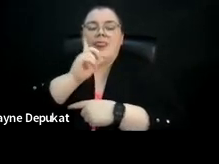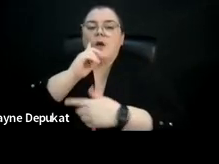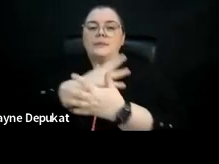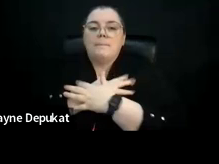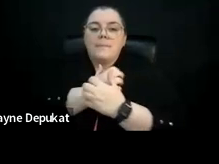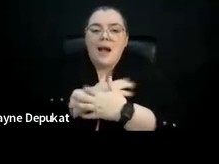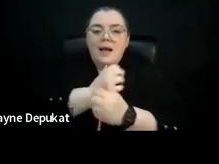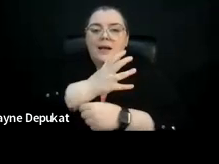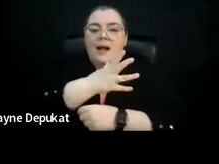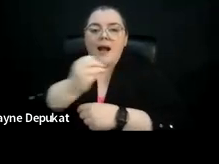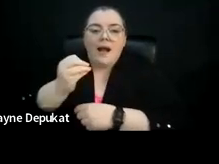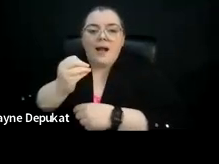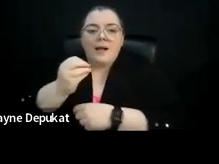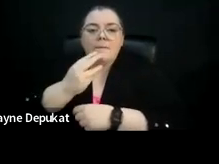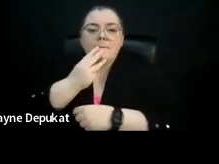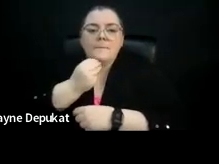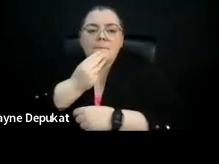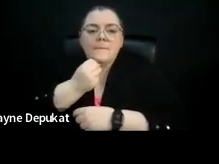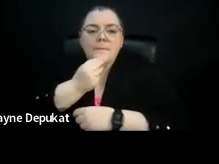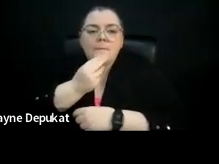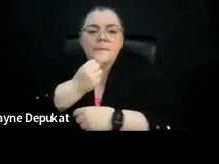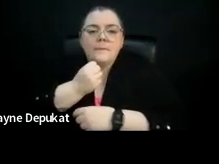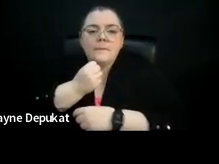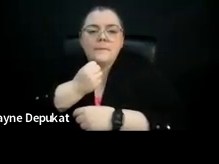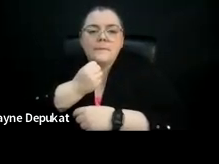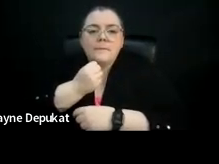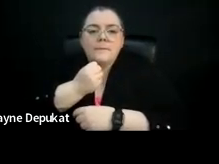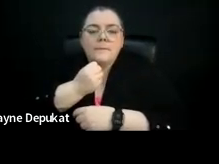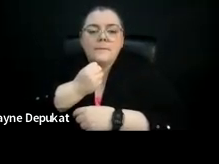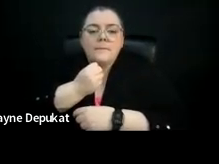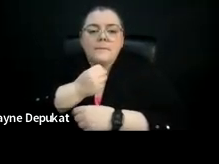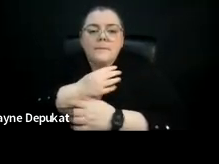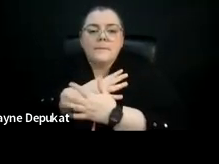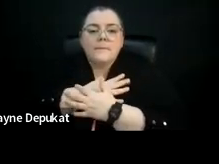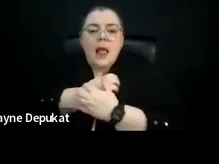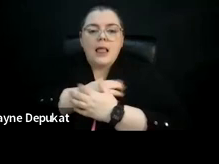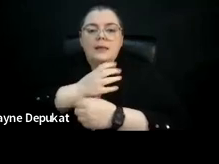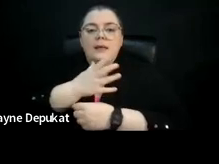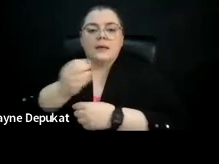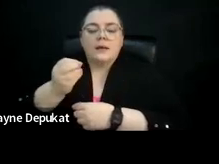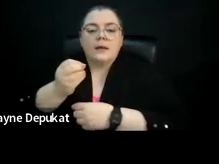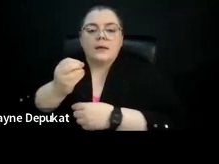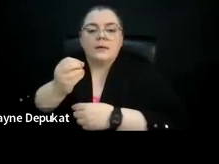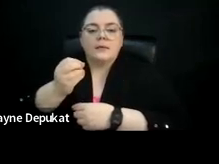I think it was Bear and